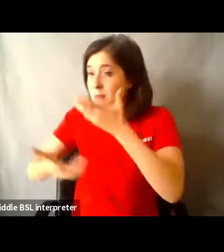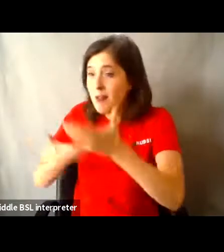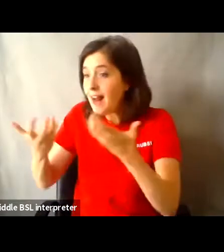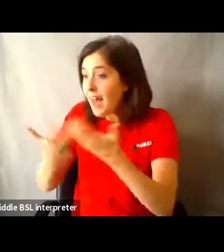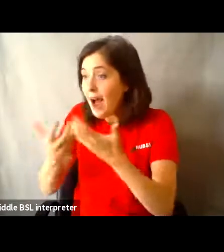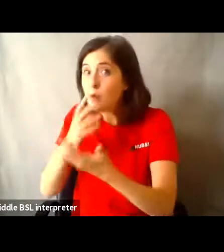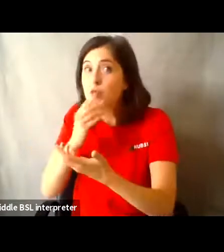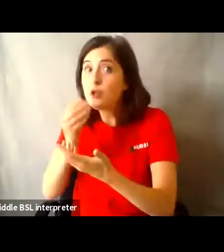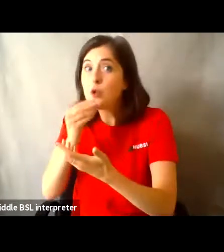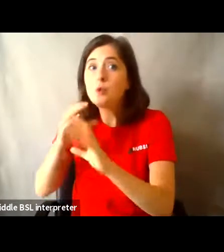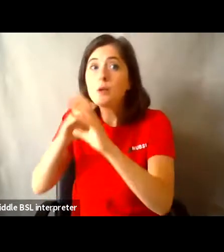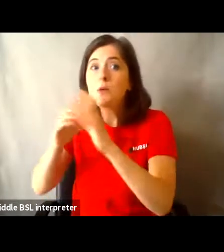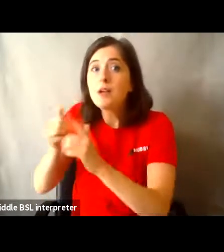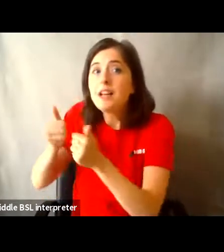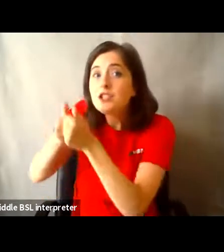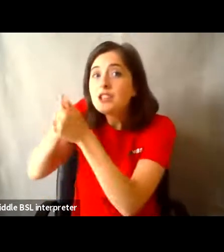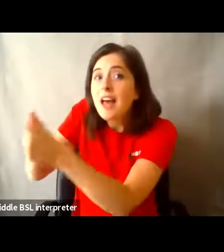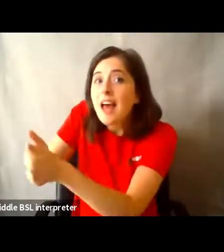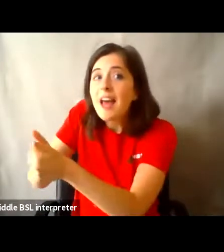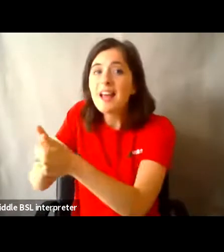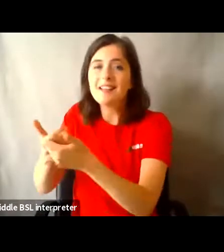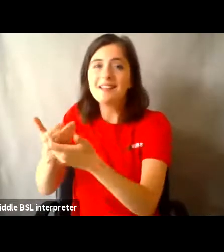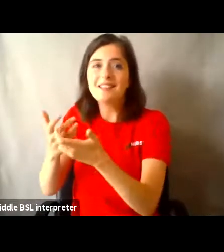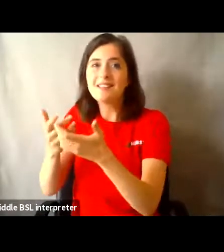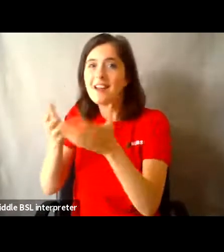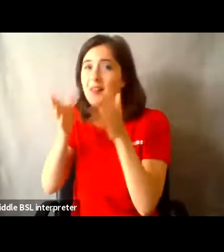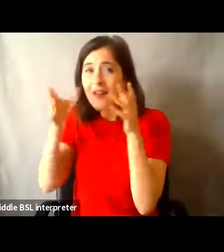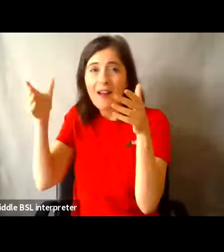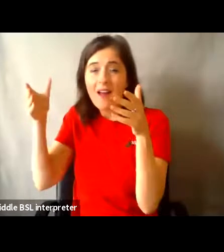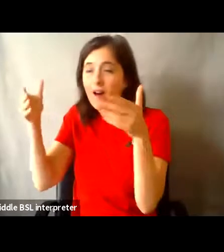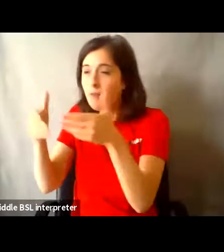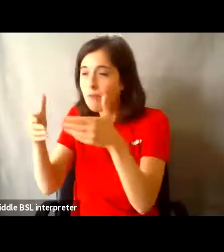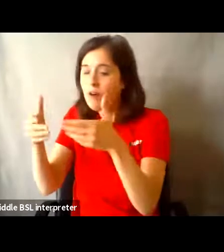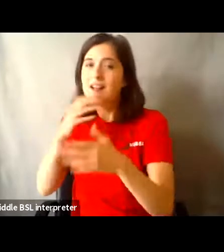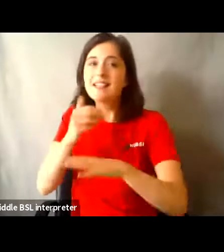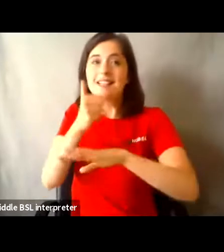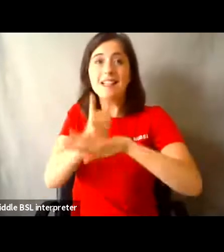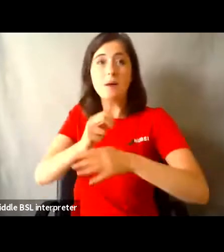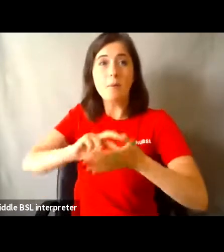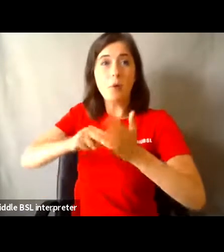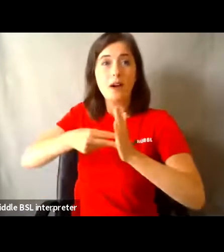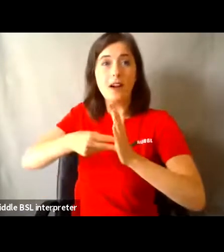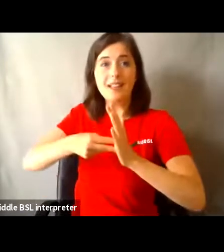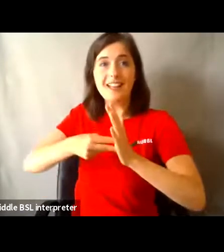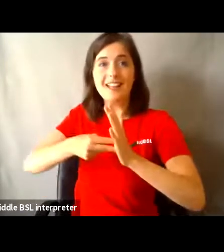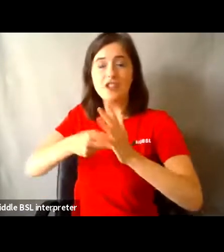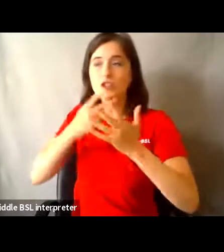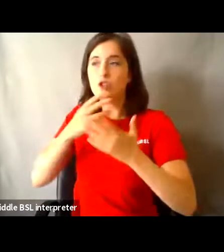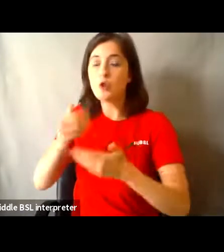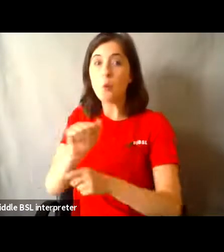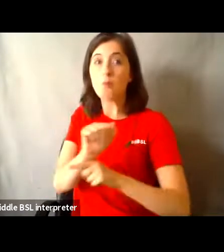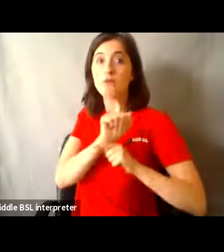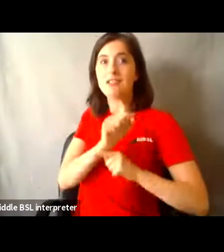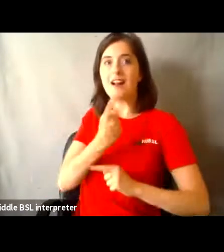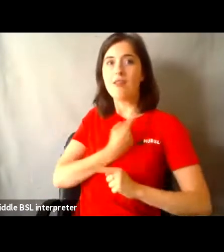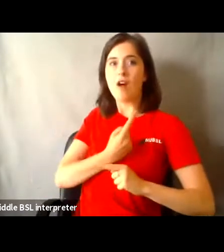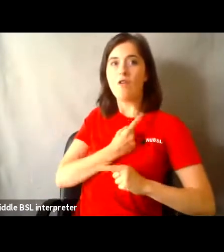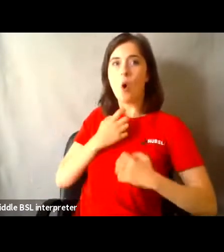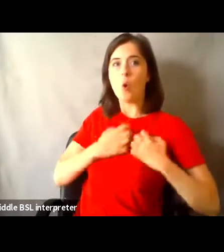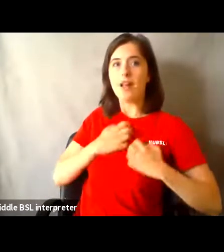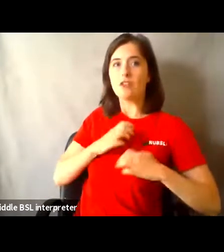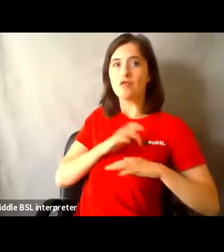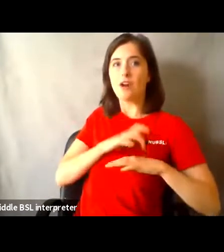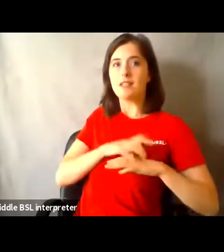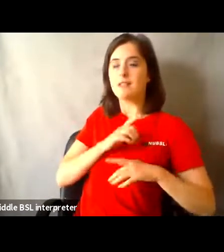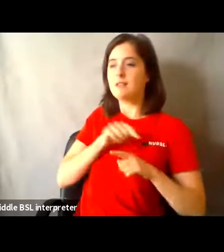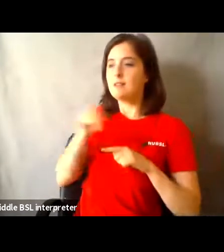they have set up organizations to defend their own professional interests that treat disabled AAC users in the paternalistic way